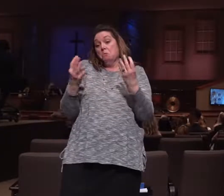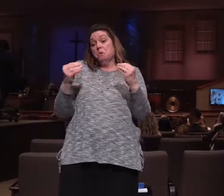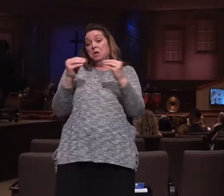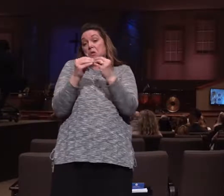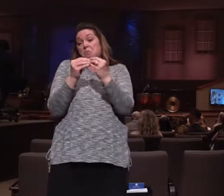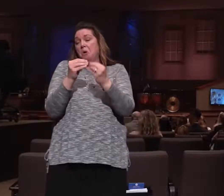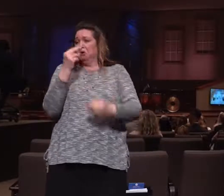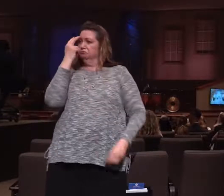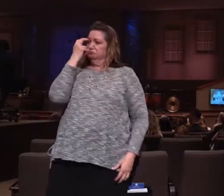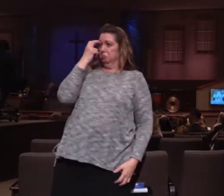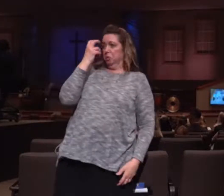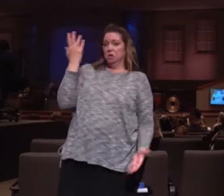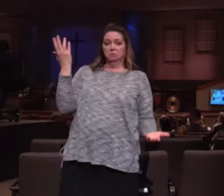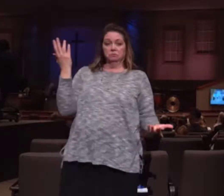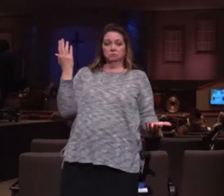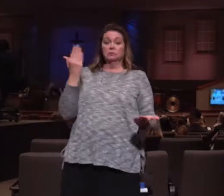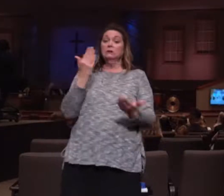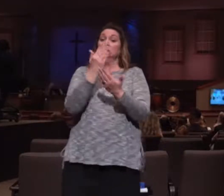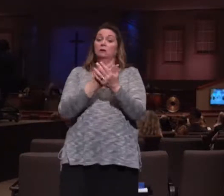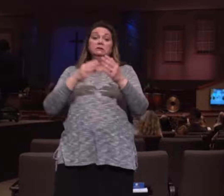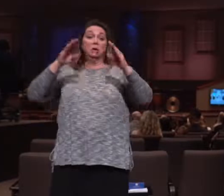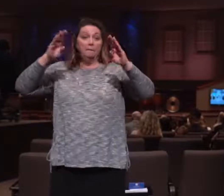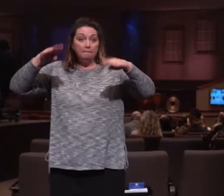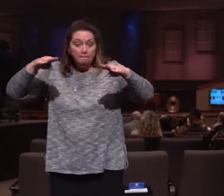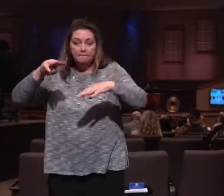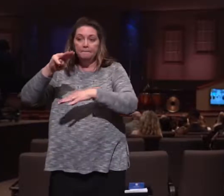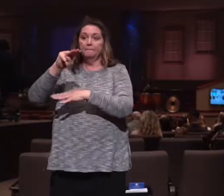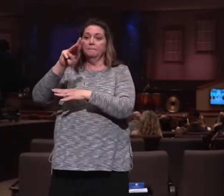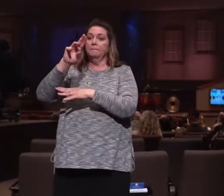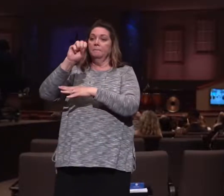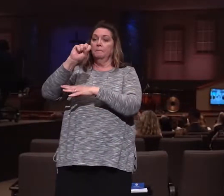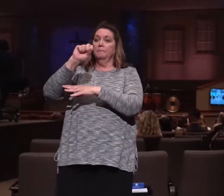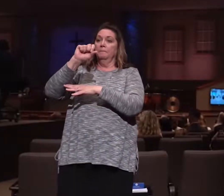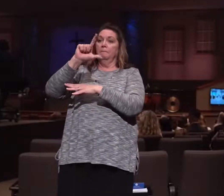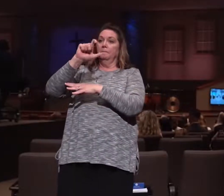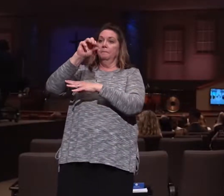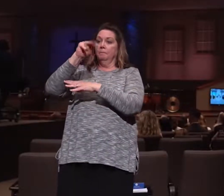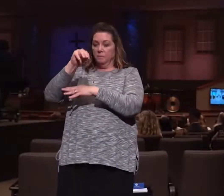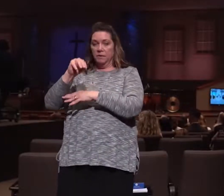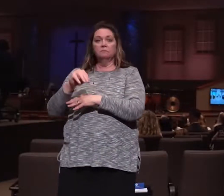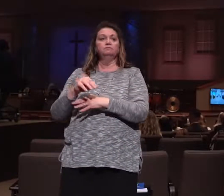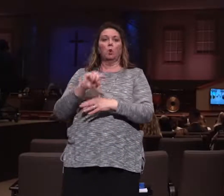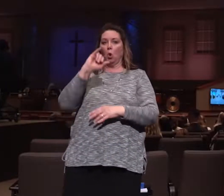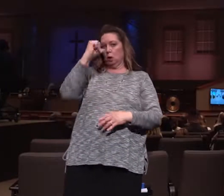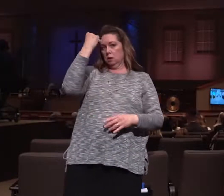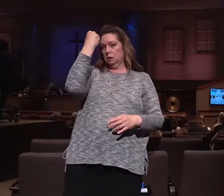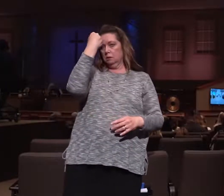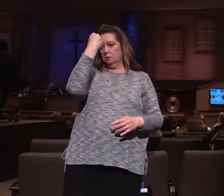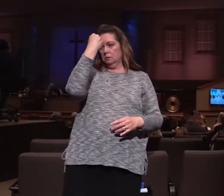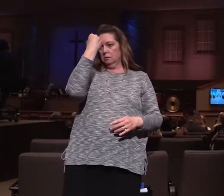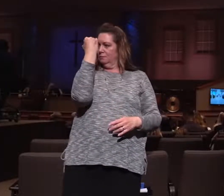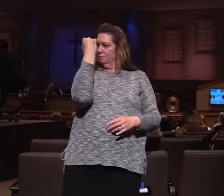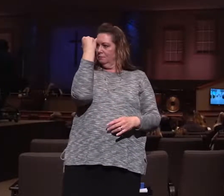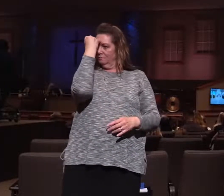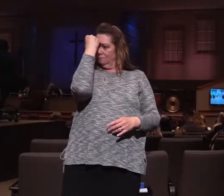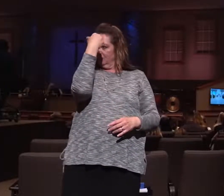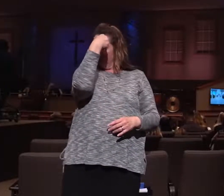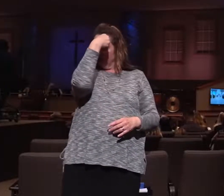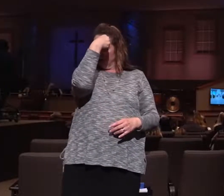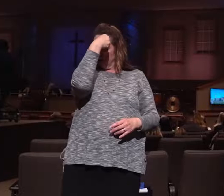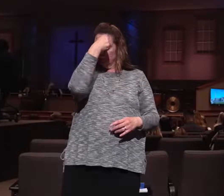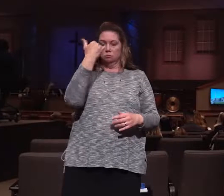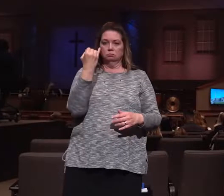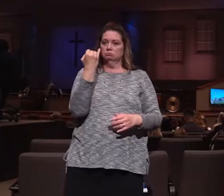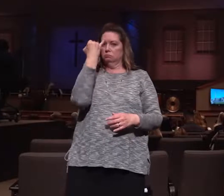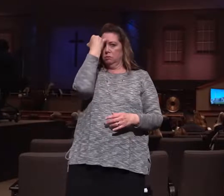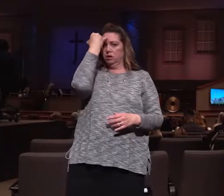atheist, while Muslim and Hindu influences are making headway throughout the city. Although many Londoners